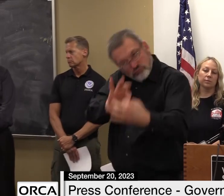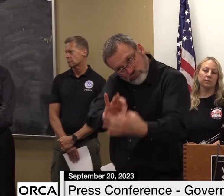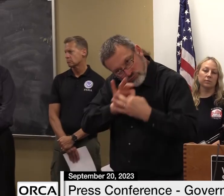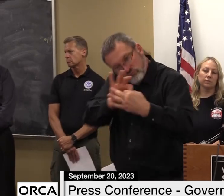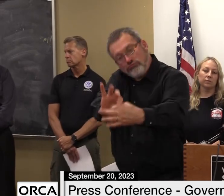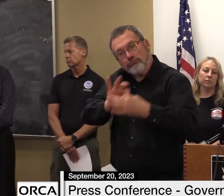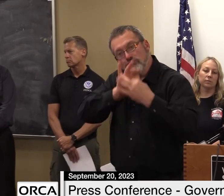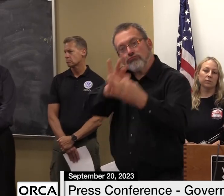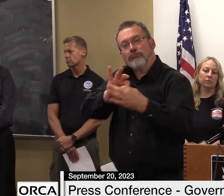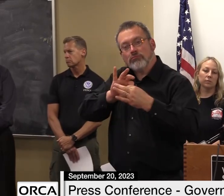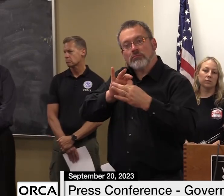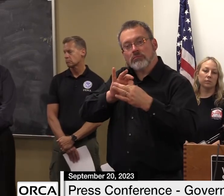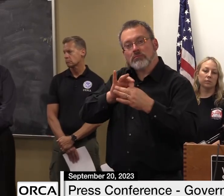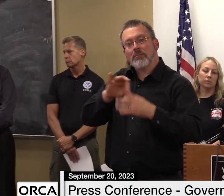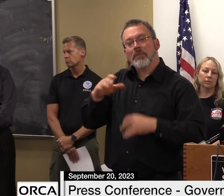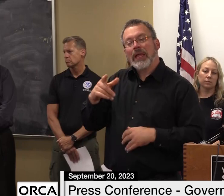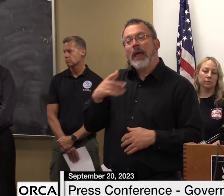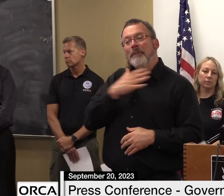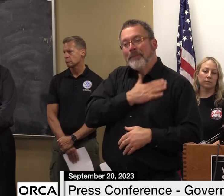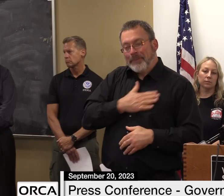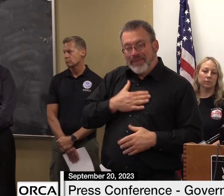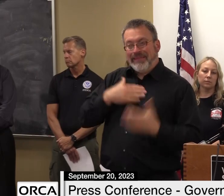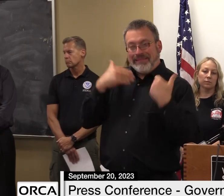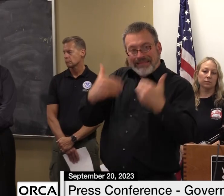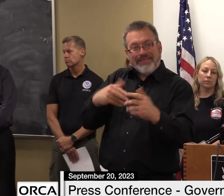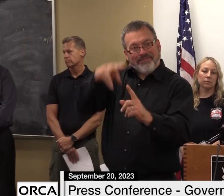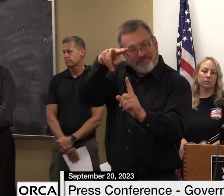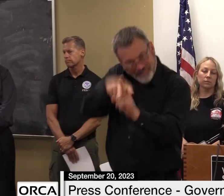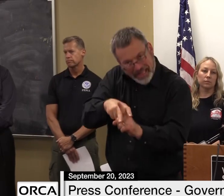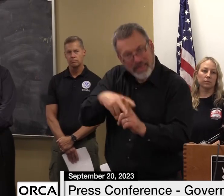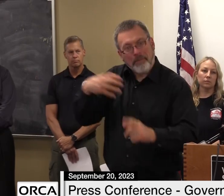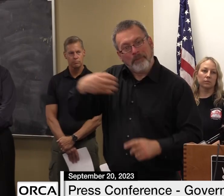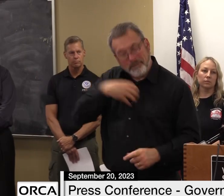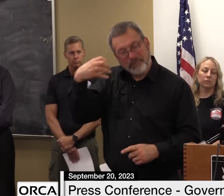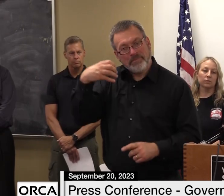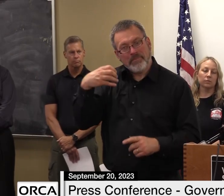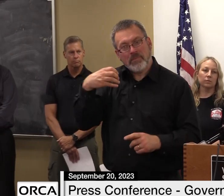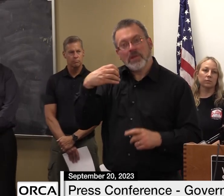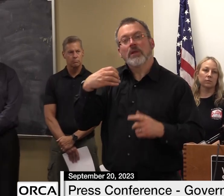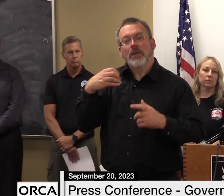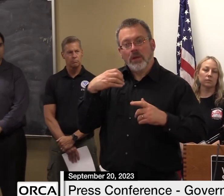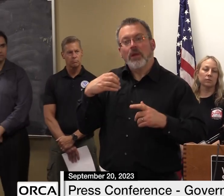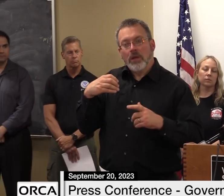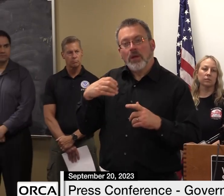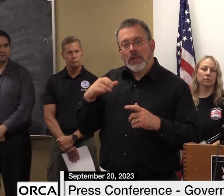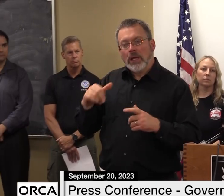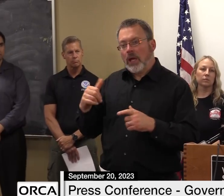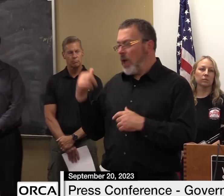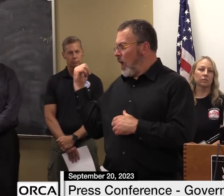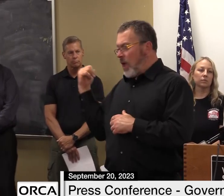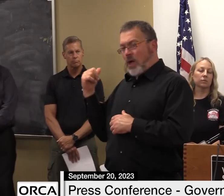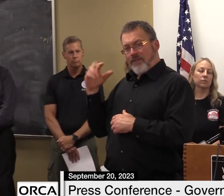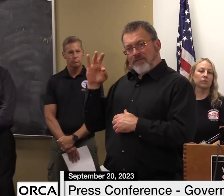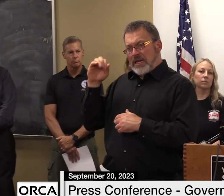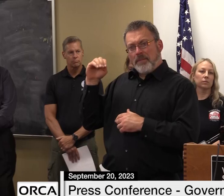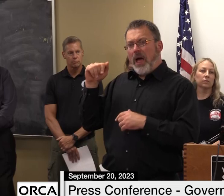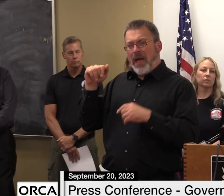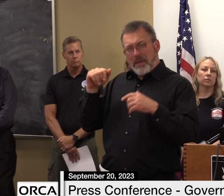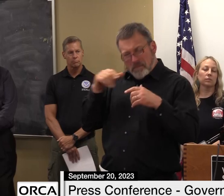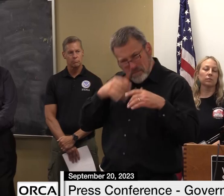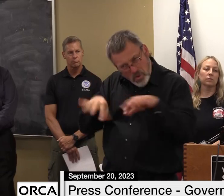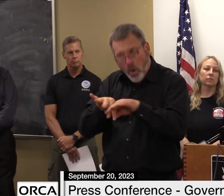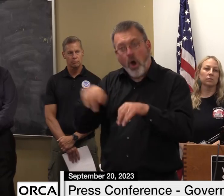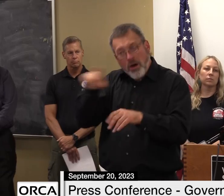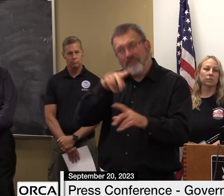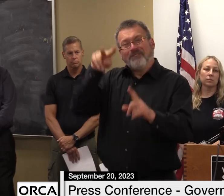they appeal their FEMA denial. As General Roy had talked about before, and as I advocate for many